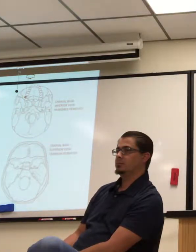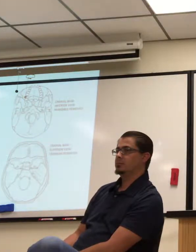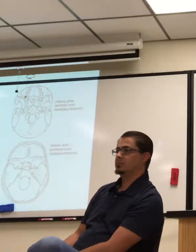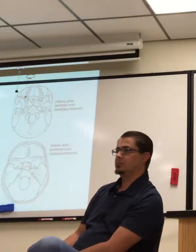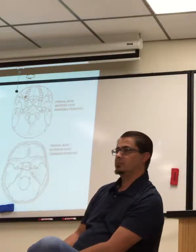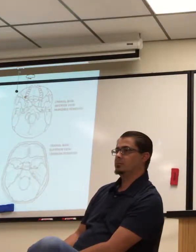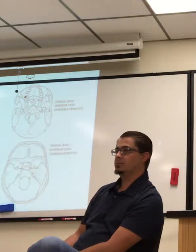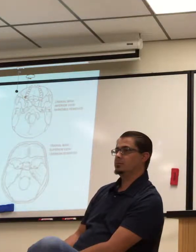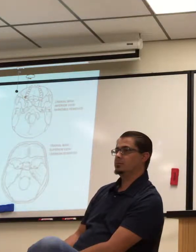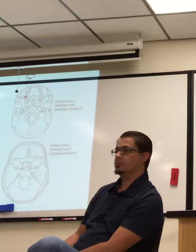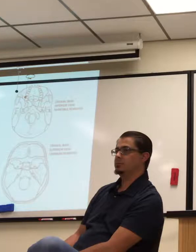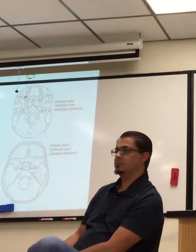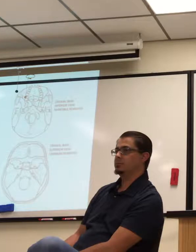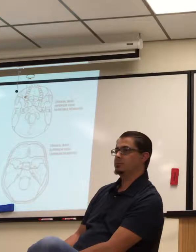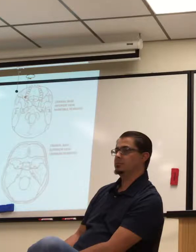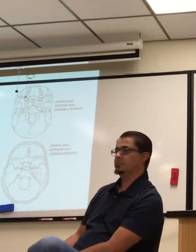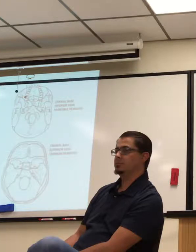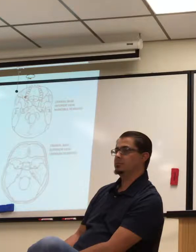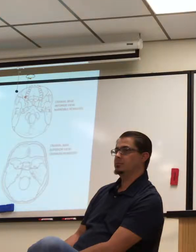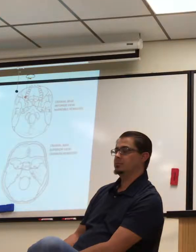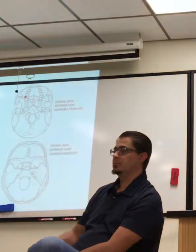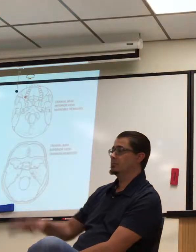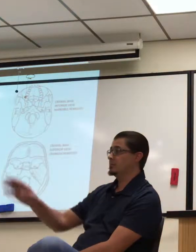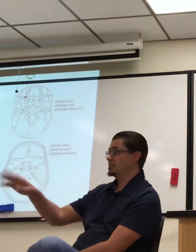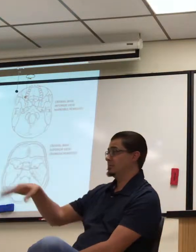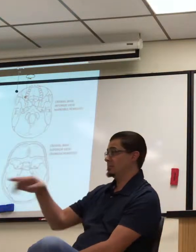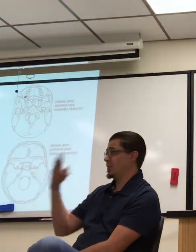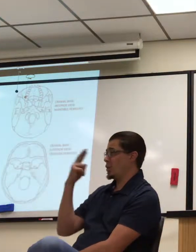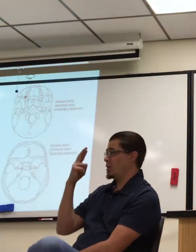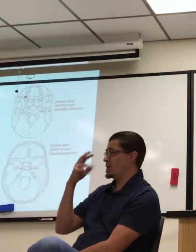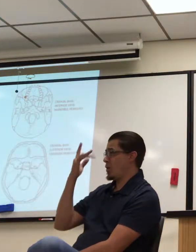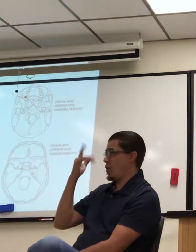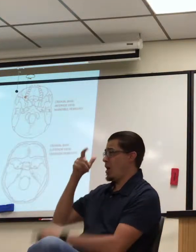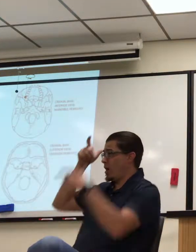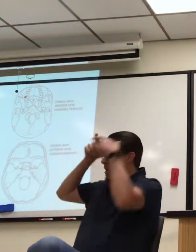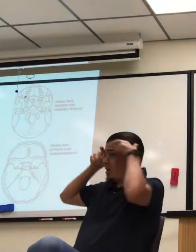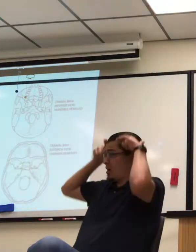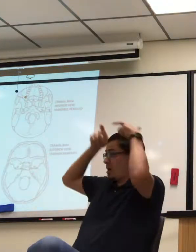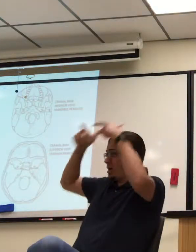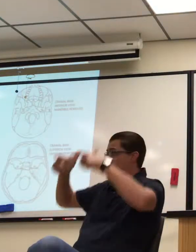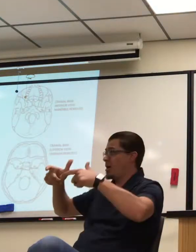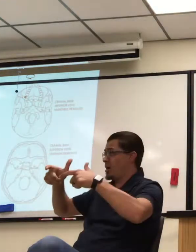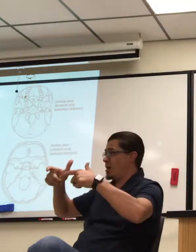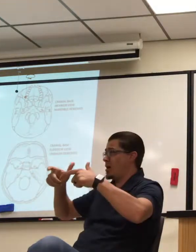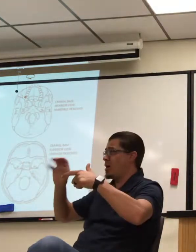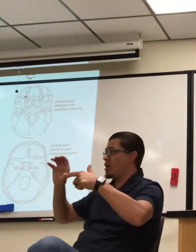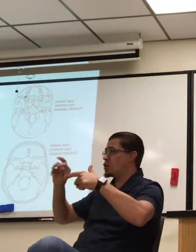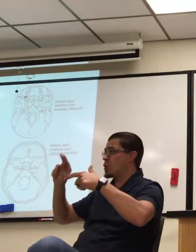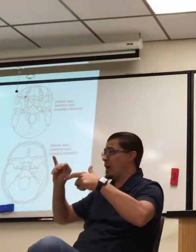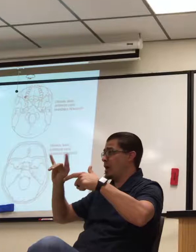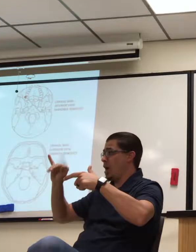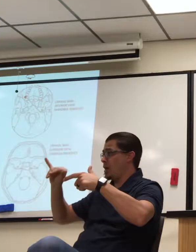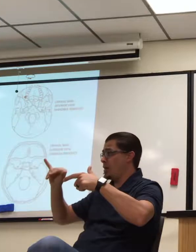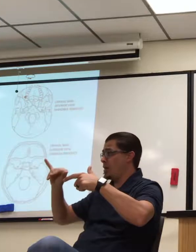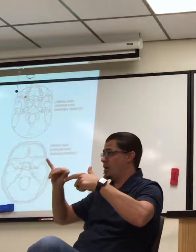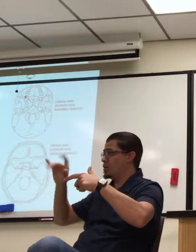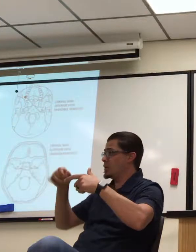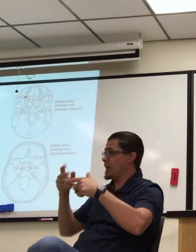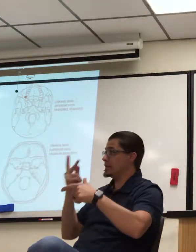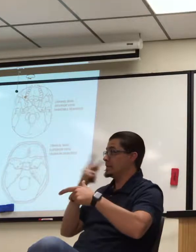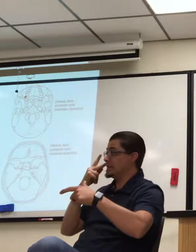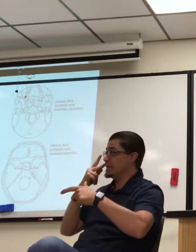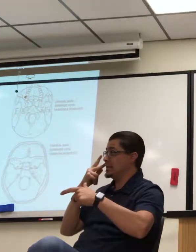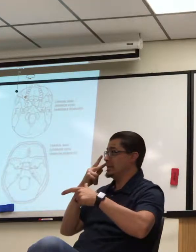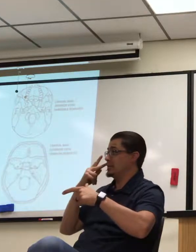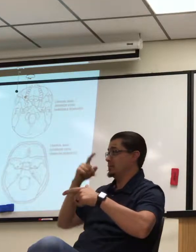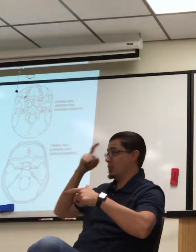The whole point of removing calvaria, so you could reveal the brain, of course,